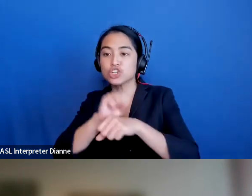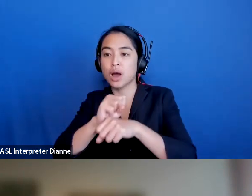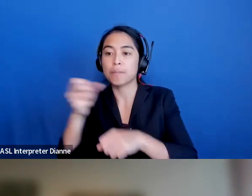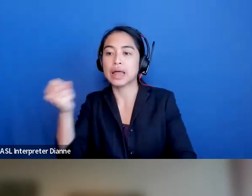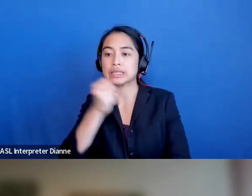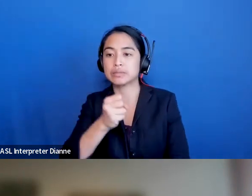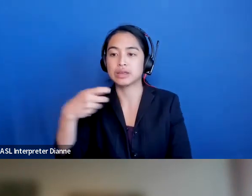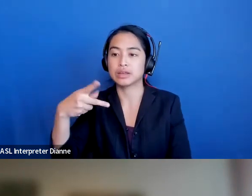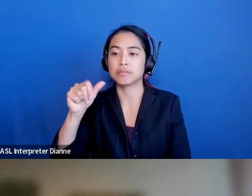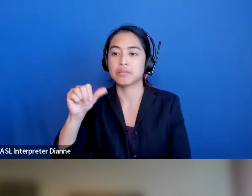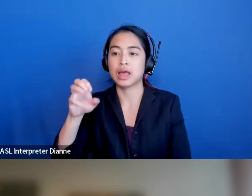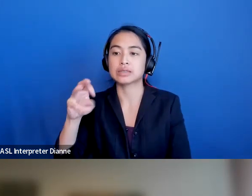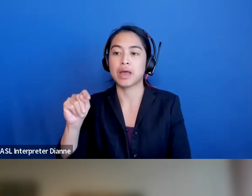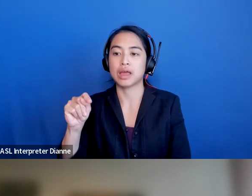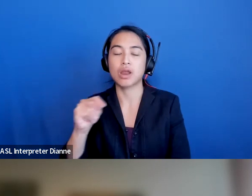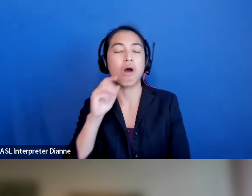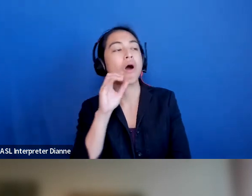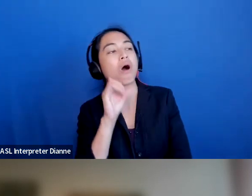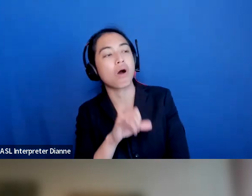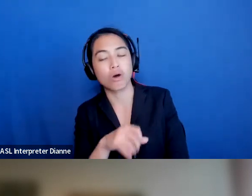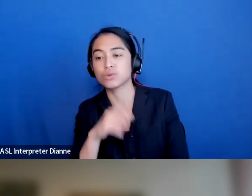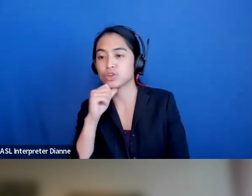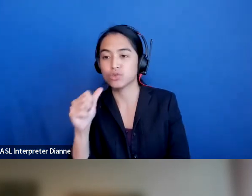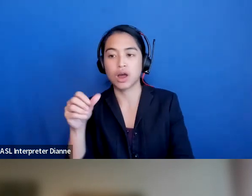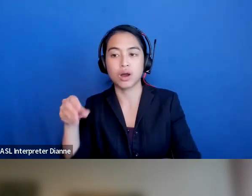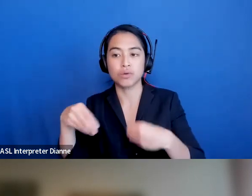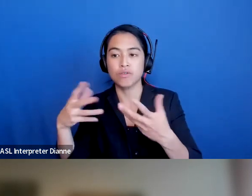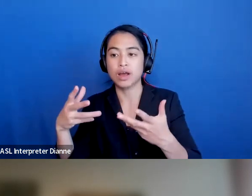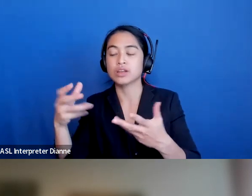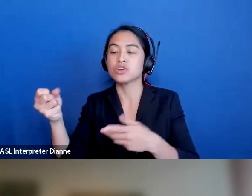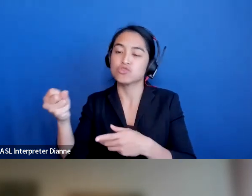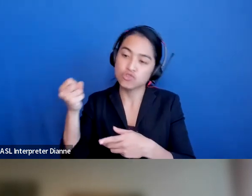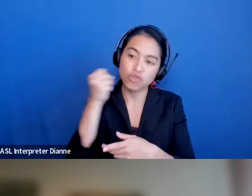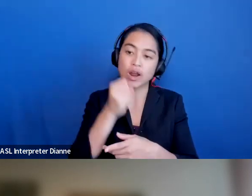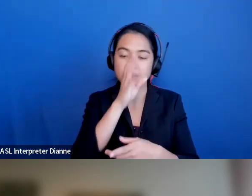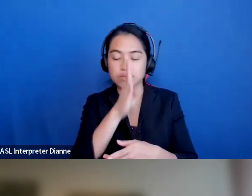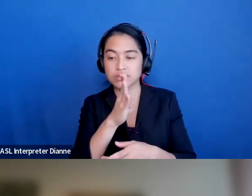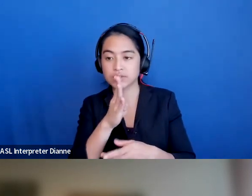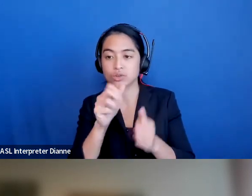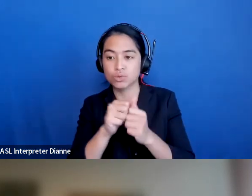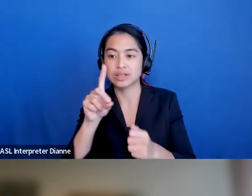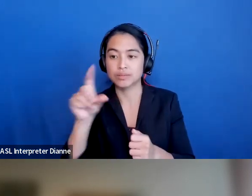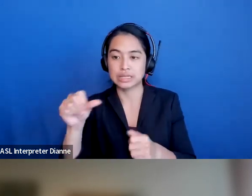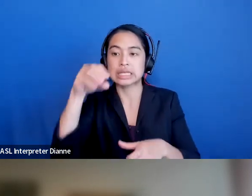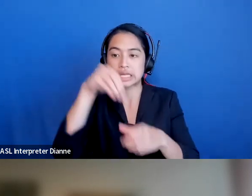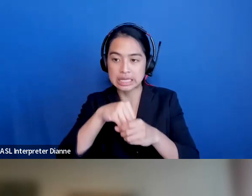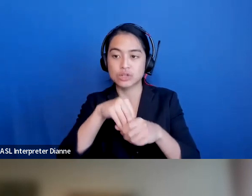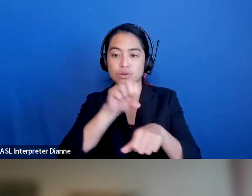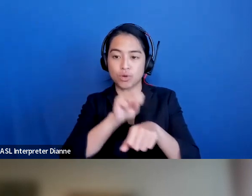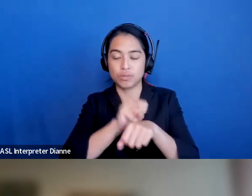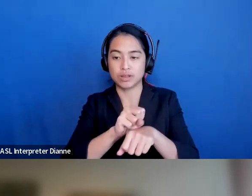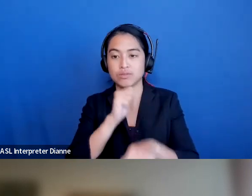placement. Okay. So we do not directly place individuals with disabilities into